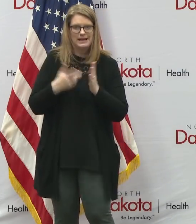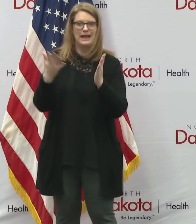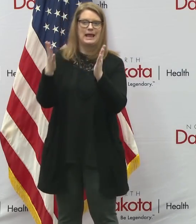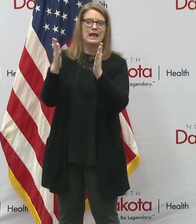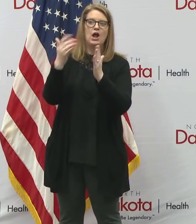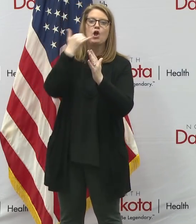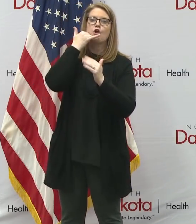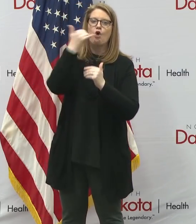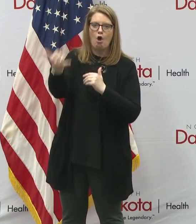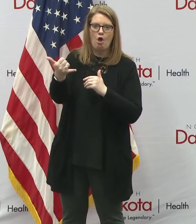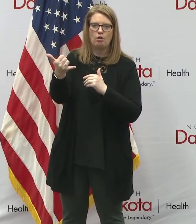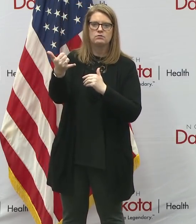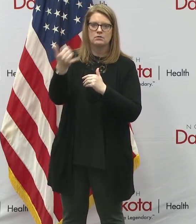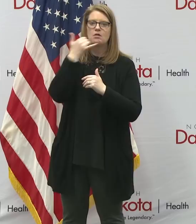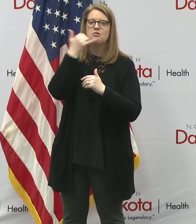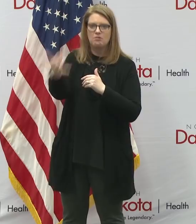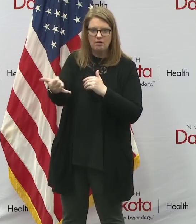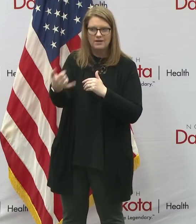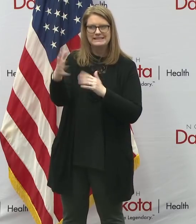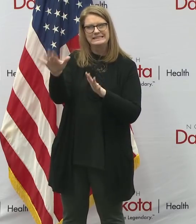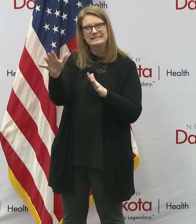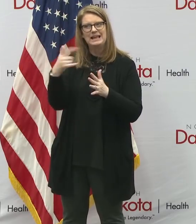please call before you go in.